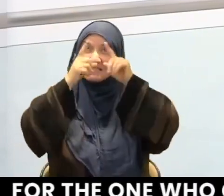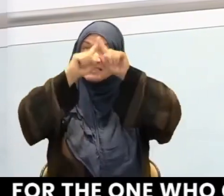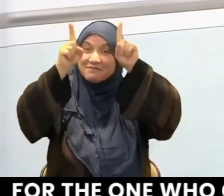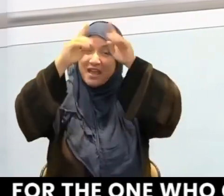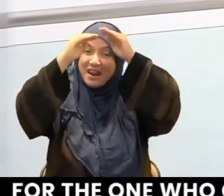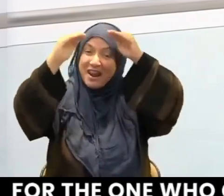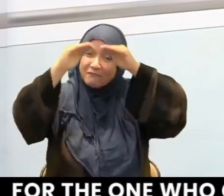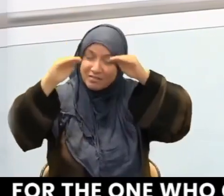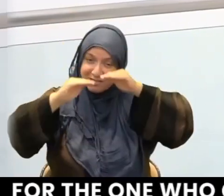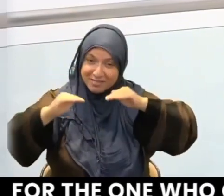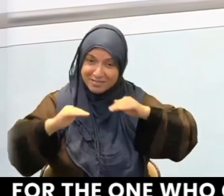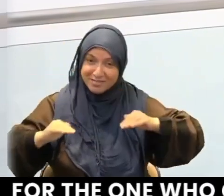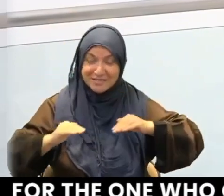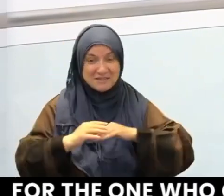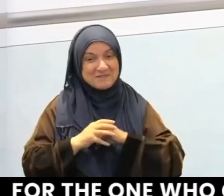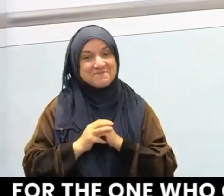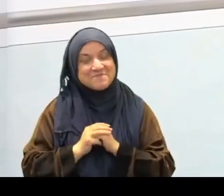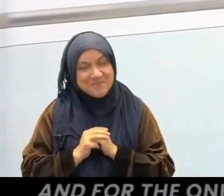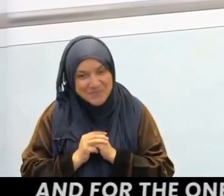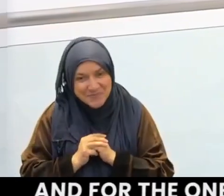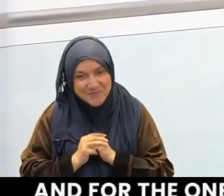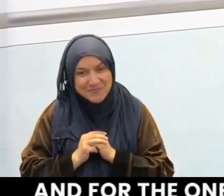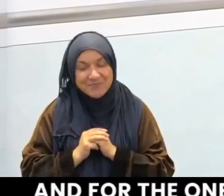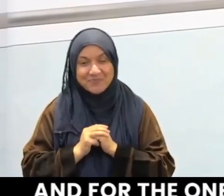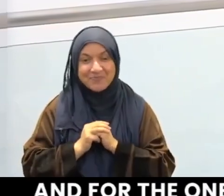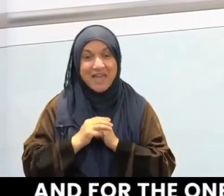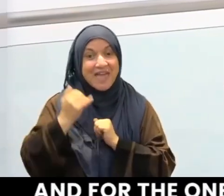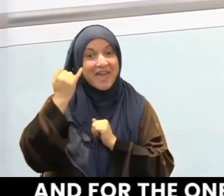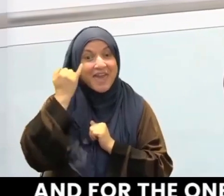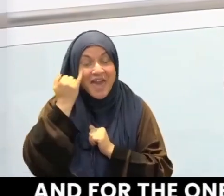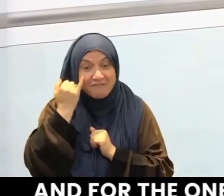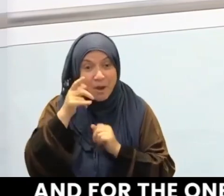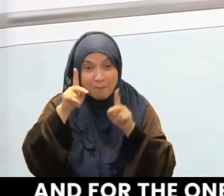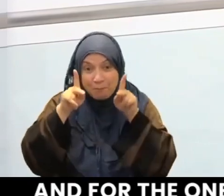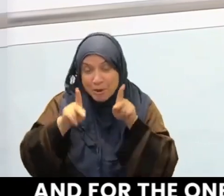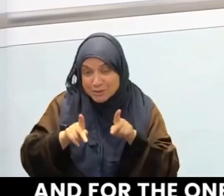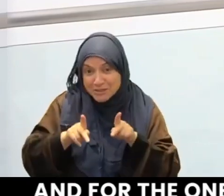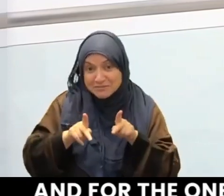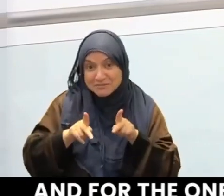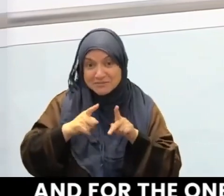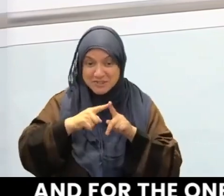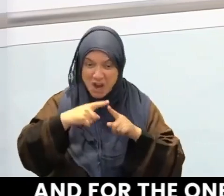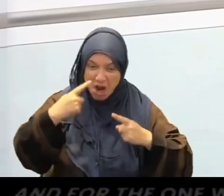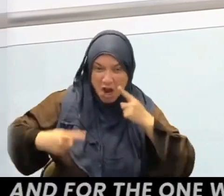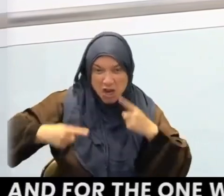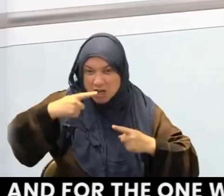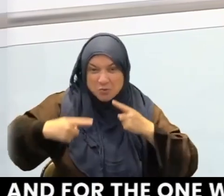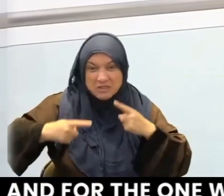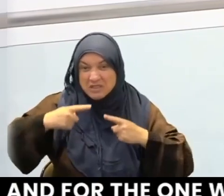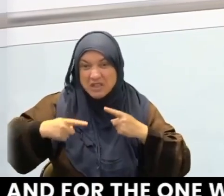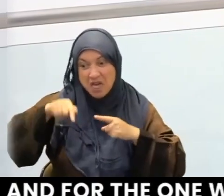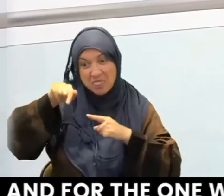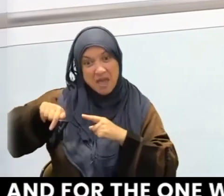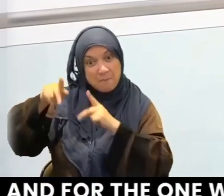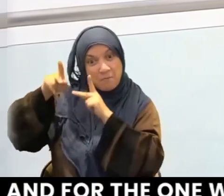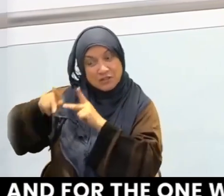gives up an argument even when they're right. And for the one who gives up lying even when they're joking. And for the